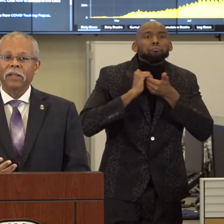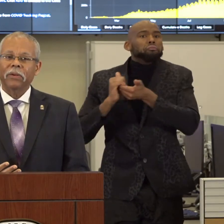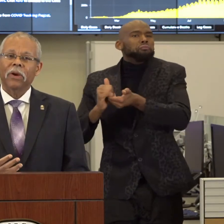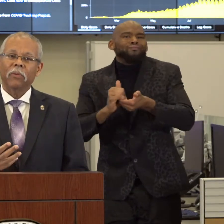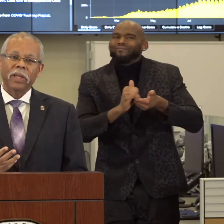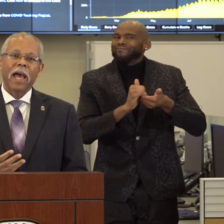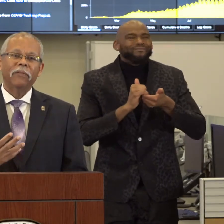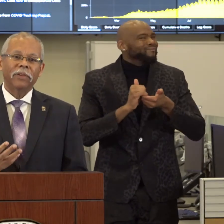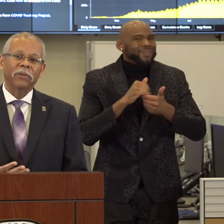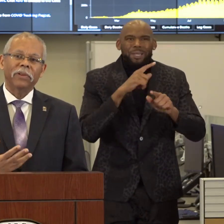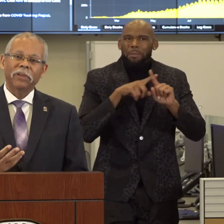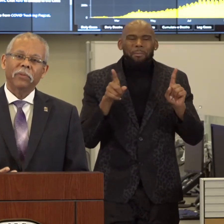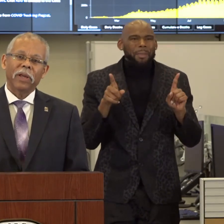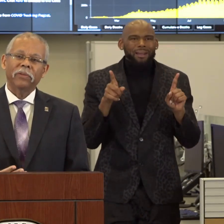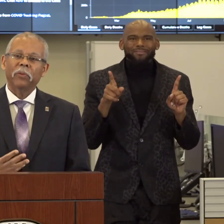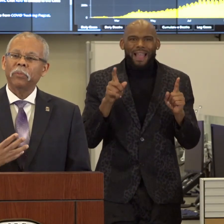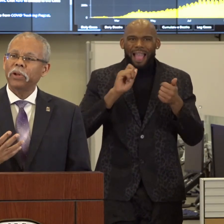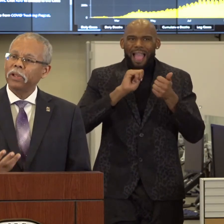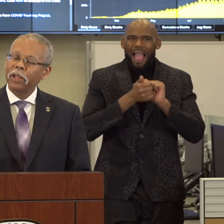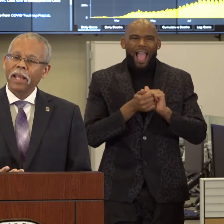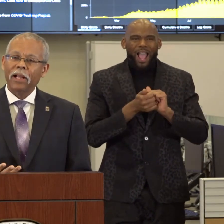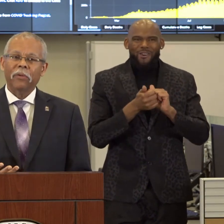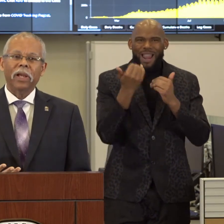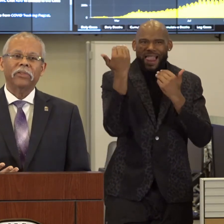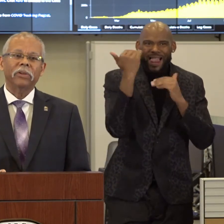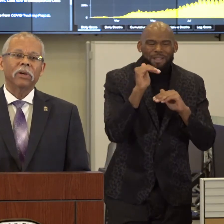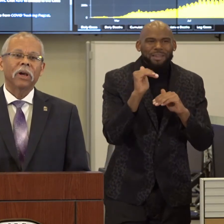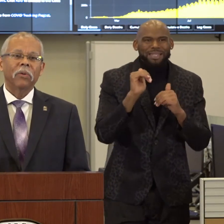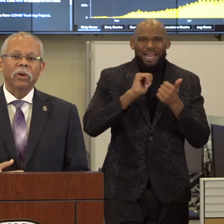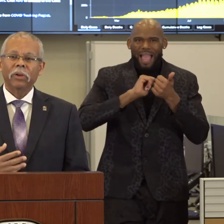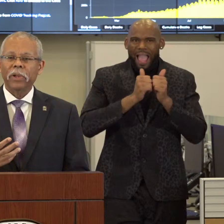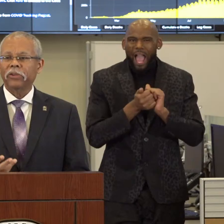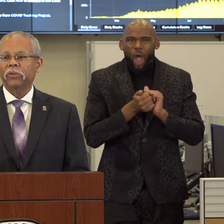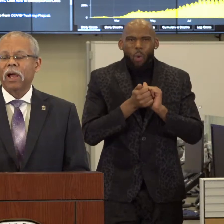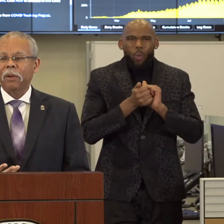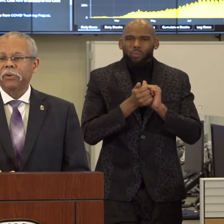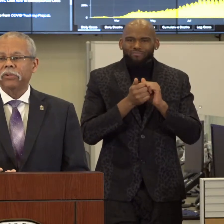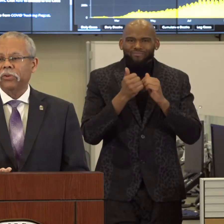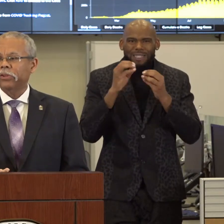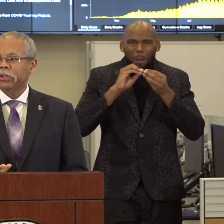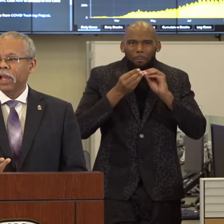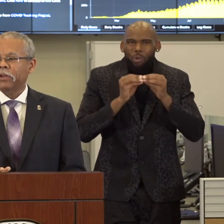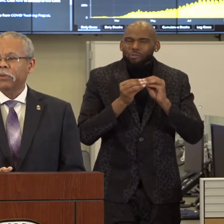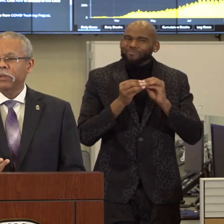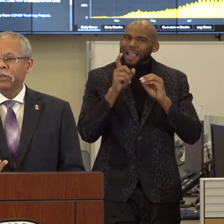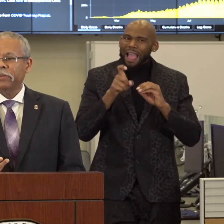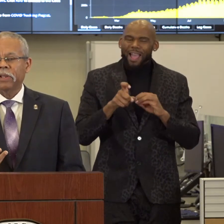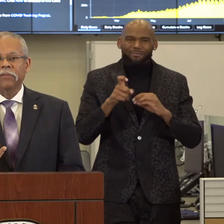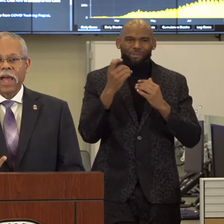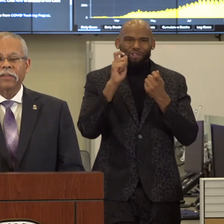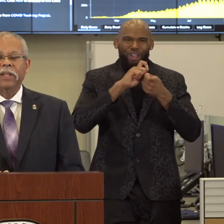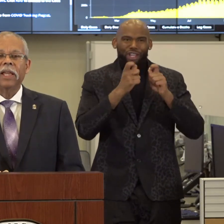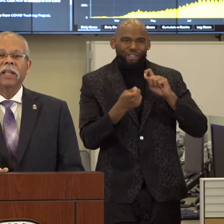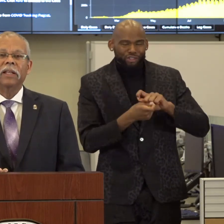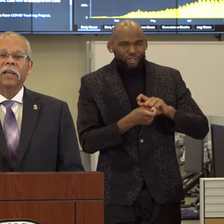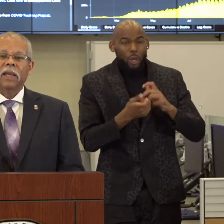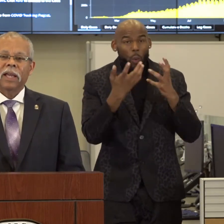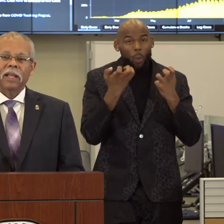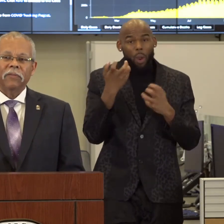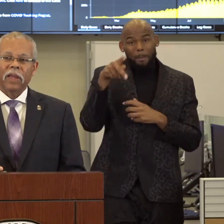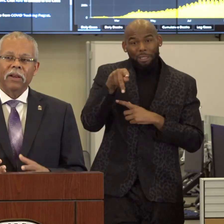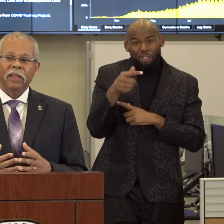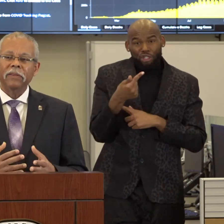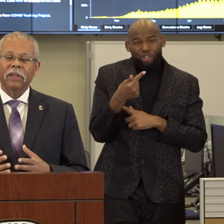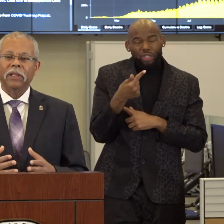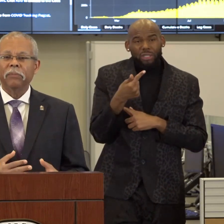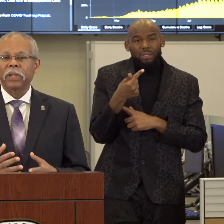been stated, we have to do it this way. So we're putting in that correction. We're going to make sure our Prince George's County residents get vaccinated.